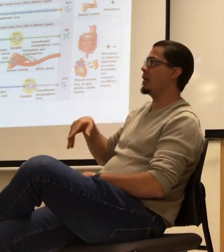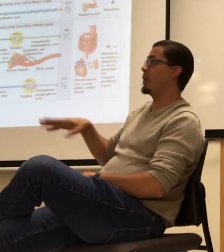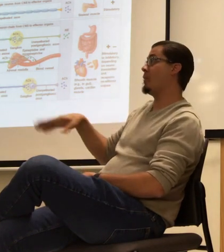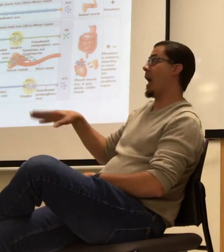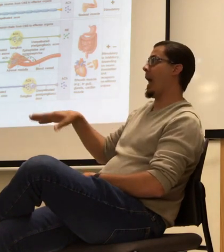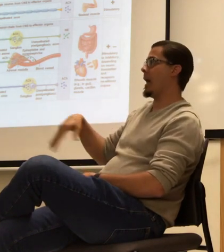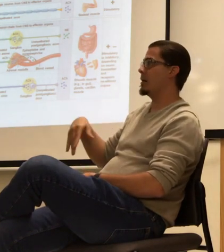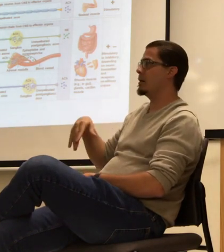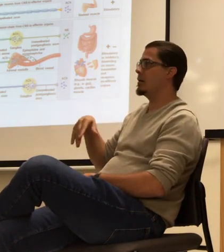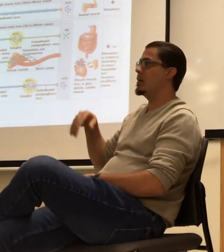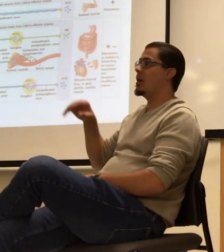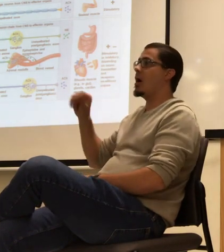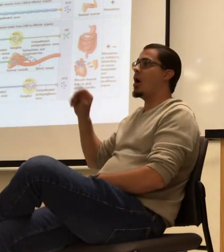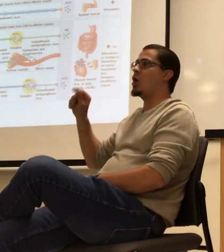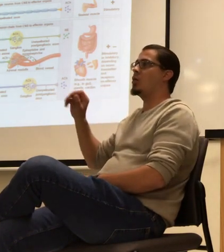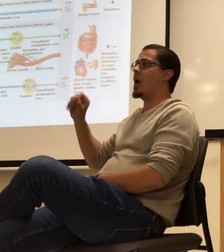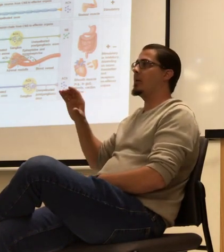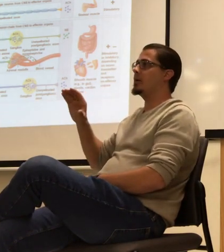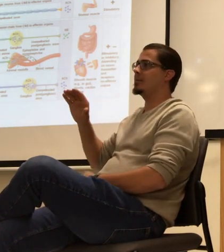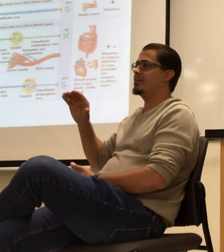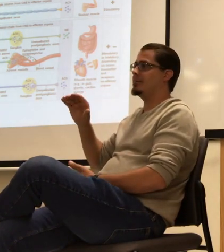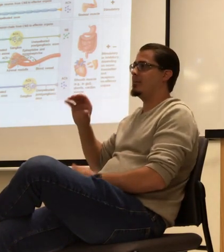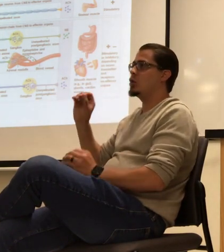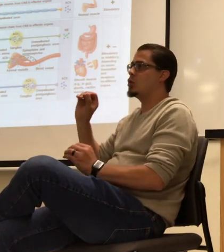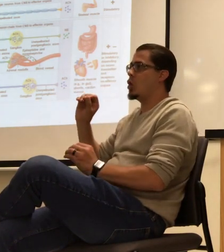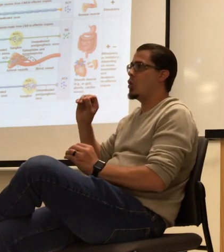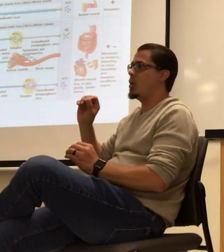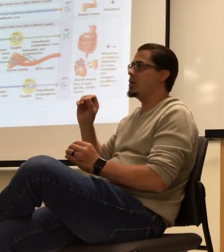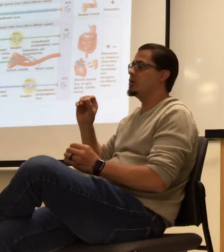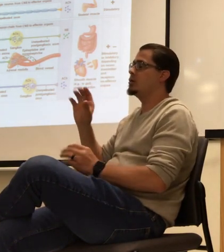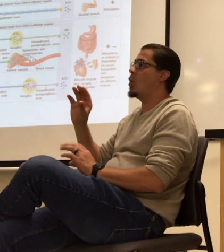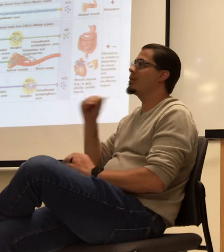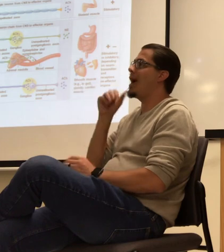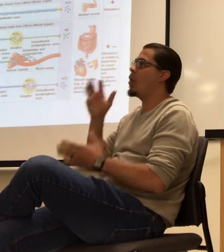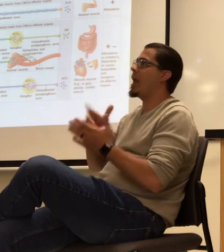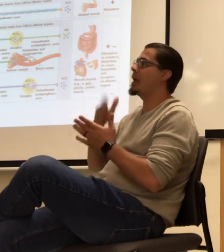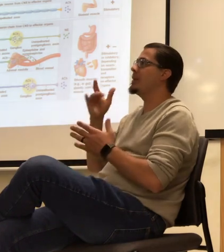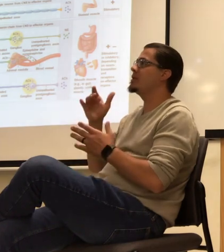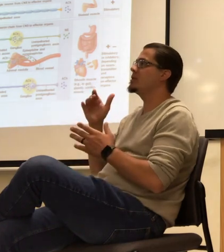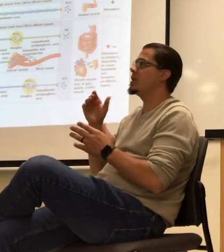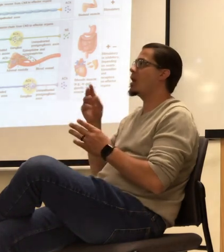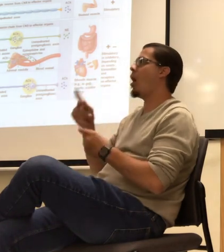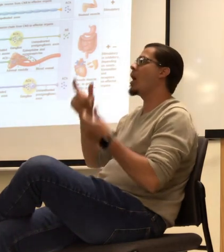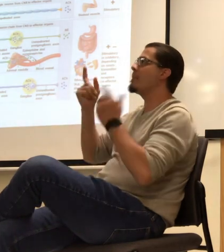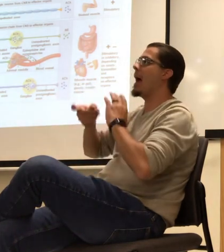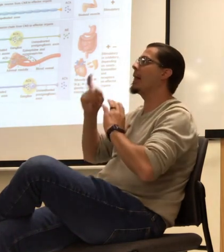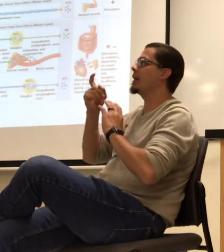Thank you.